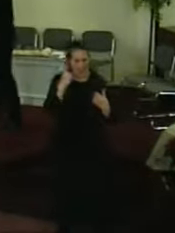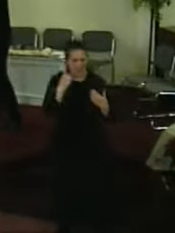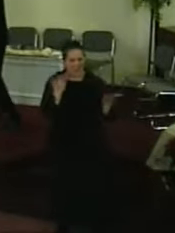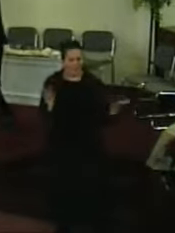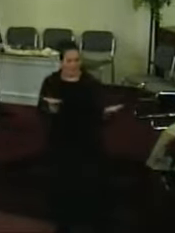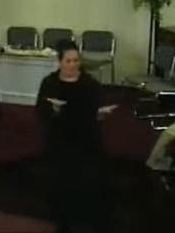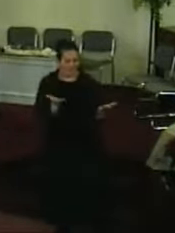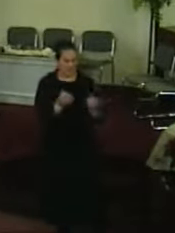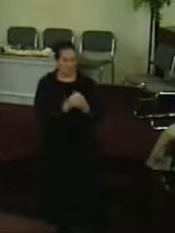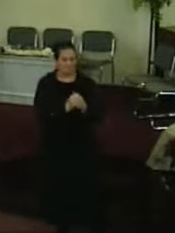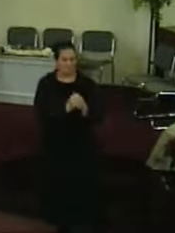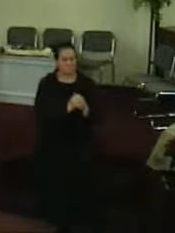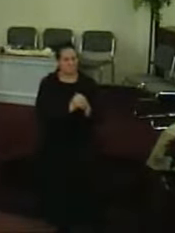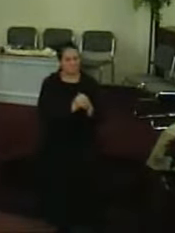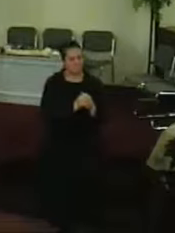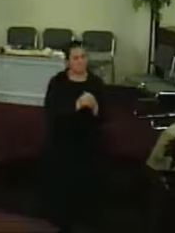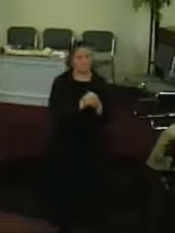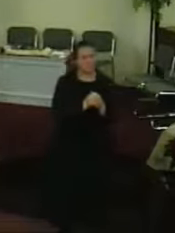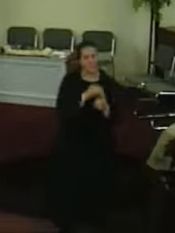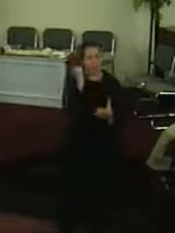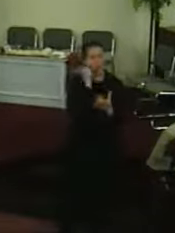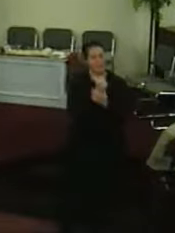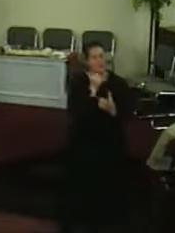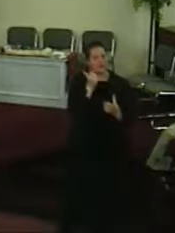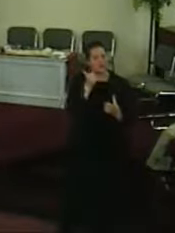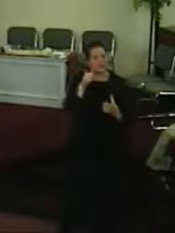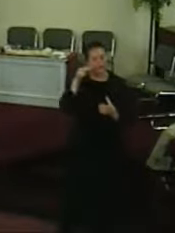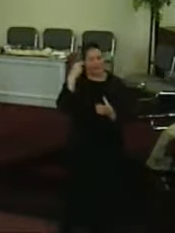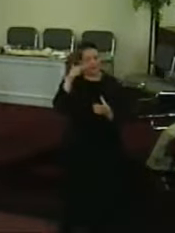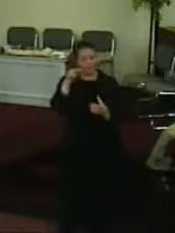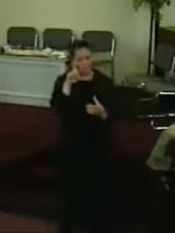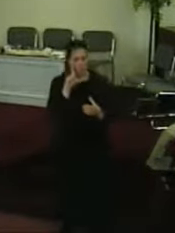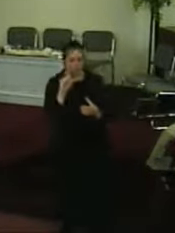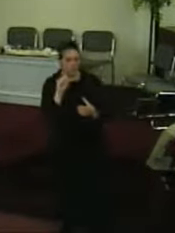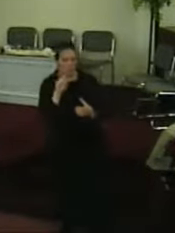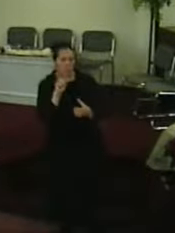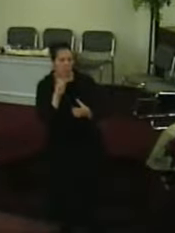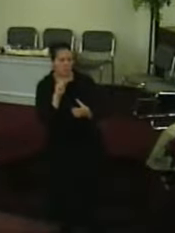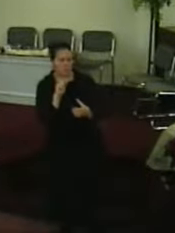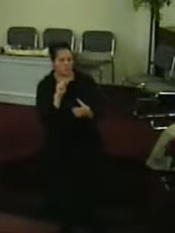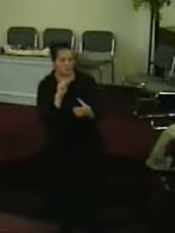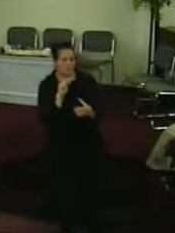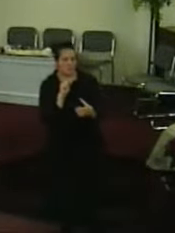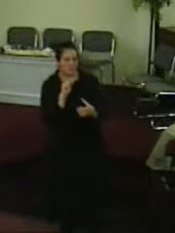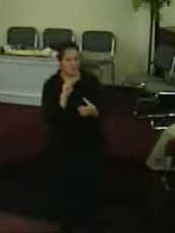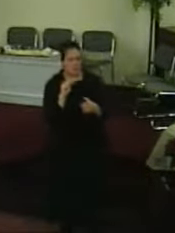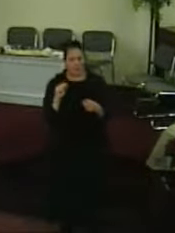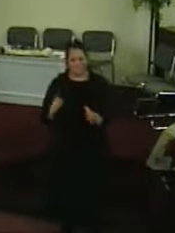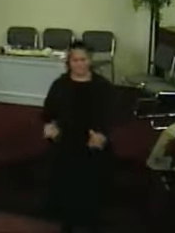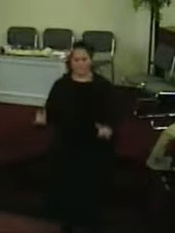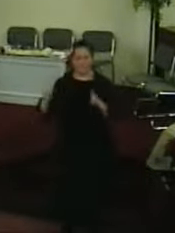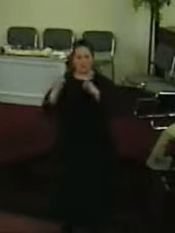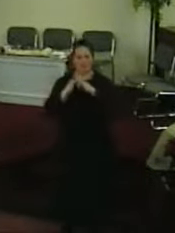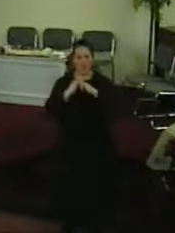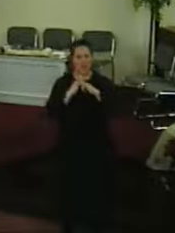Lot, the Bible says as soon as he got a chance, he pitched his tent towards Sodom. And he